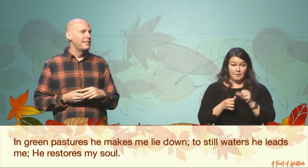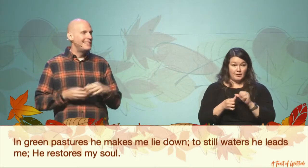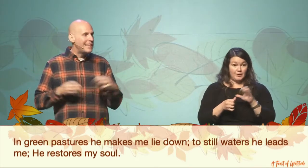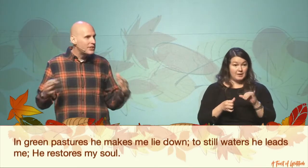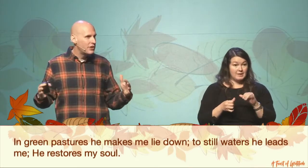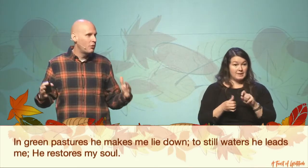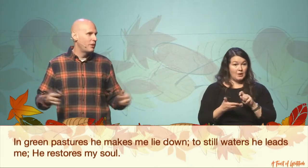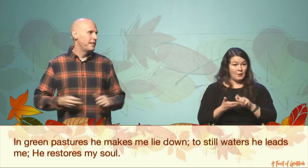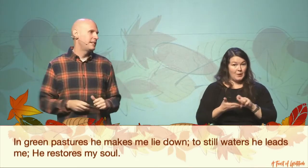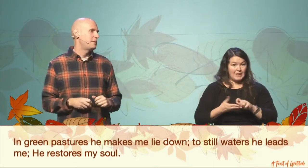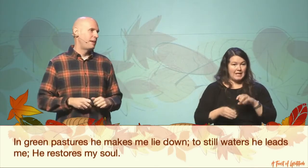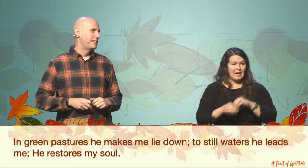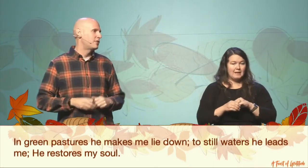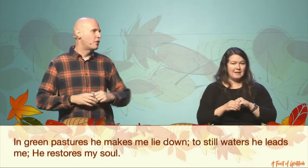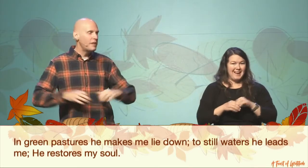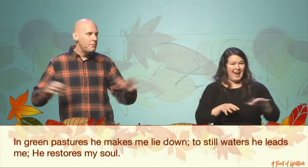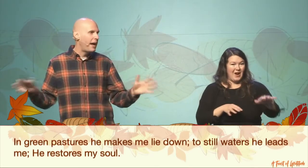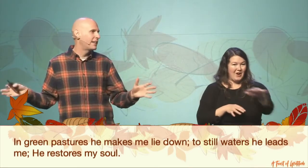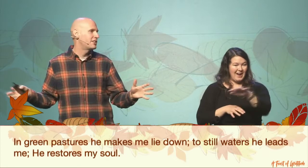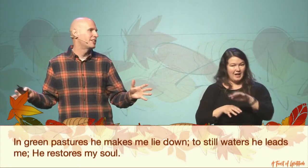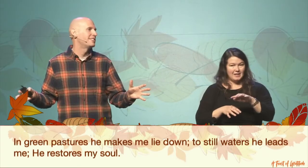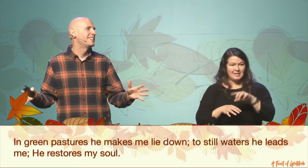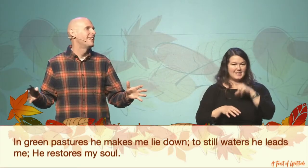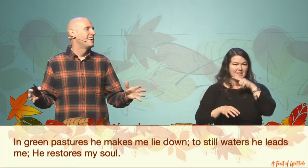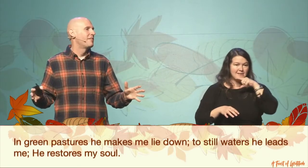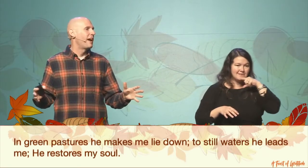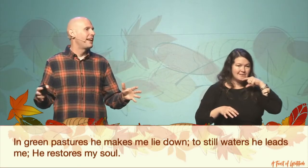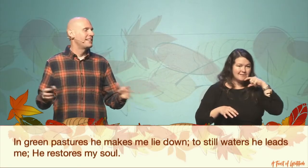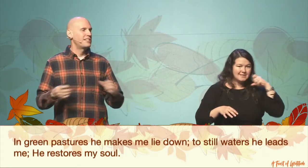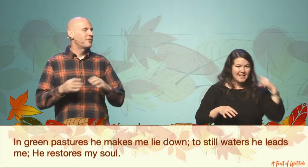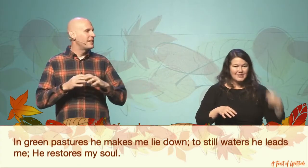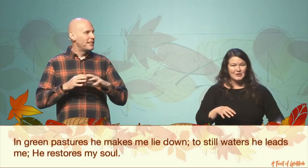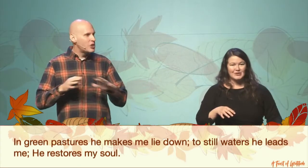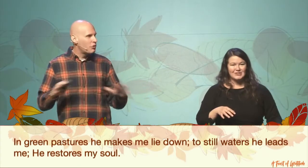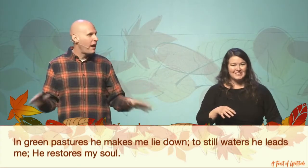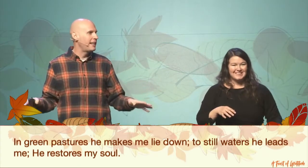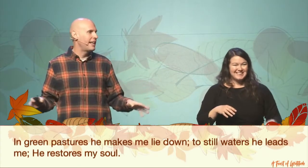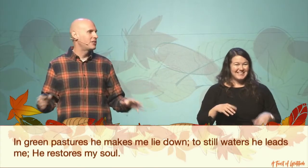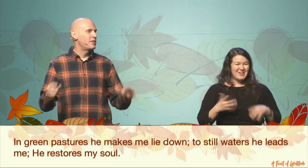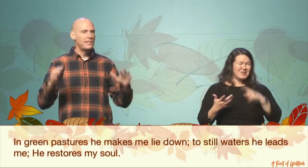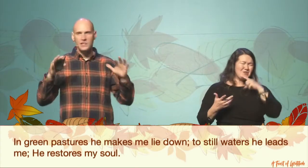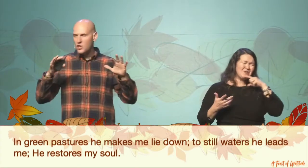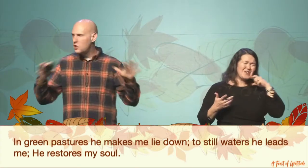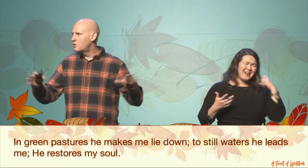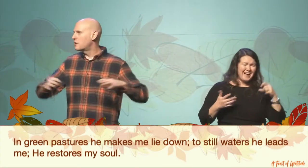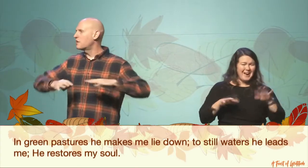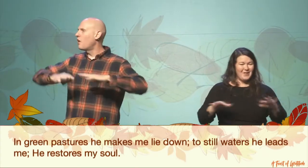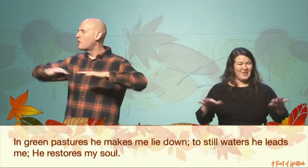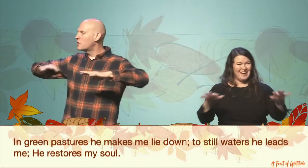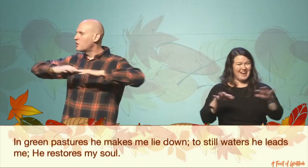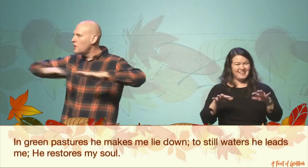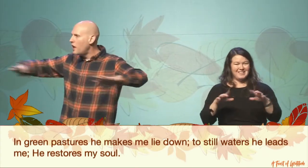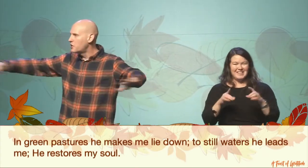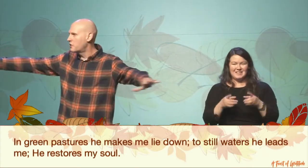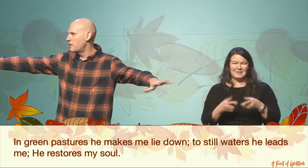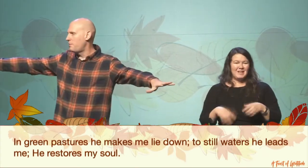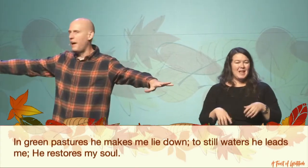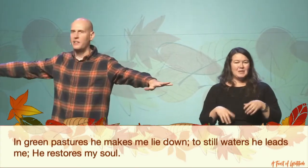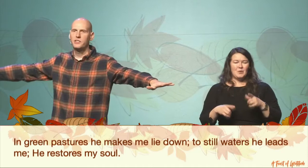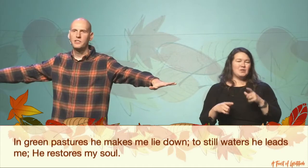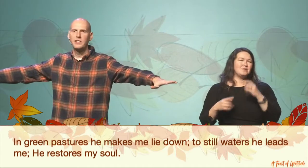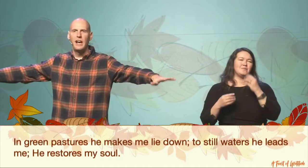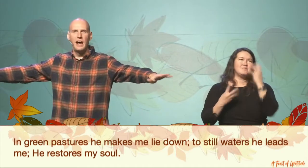very desert-oriented space. So green pastures, right? This is written in a dry land. So this is a huge, just lush